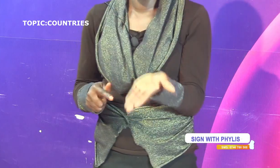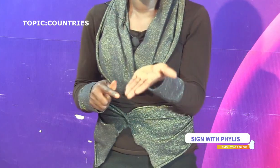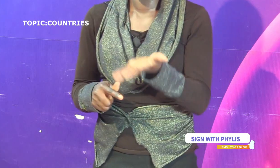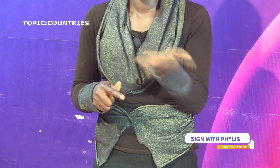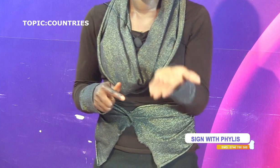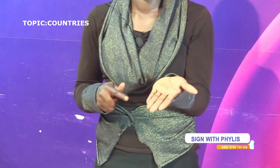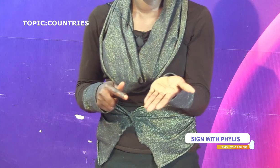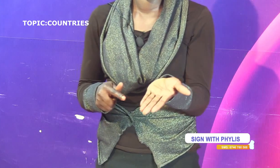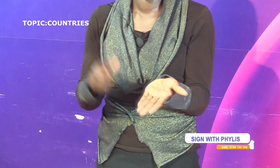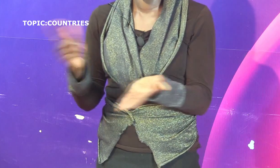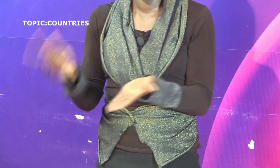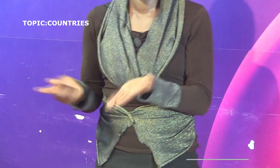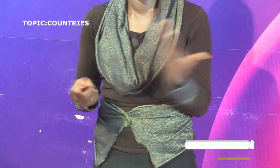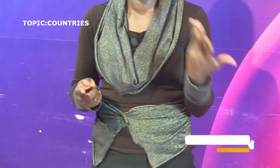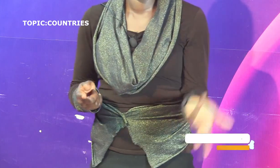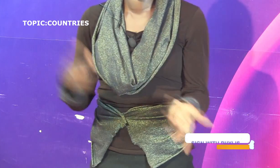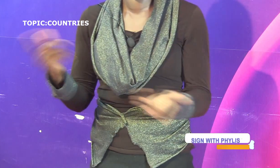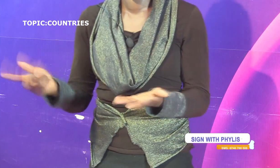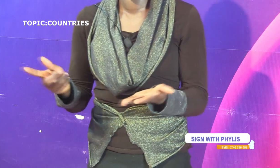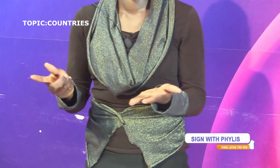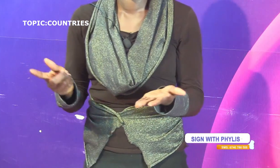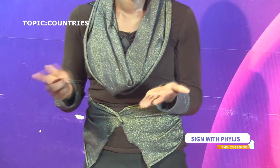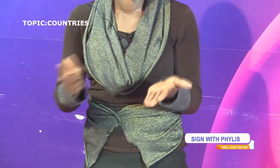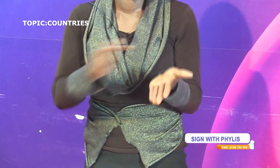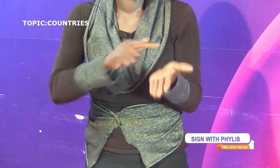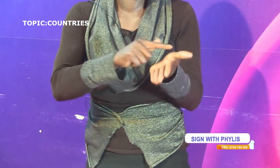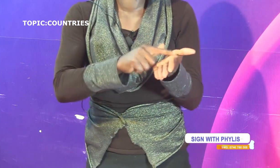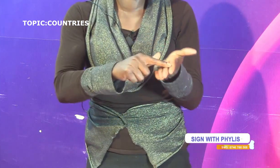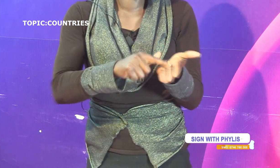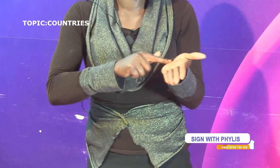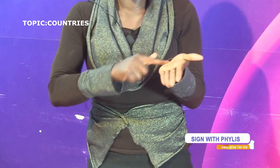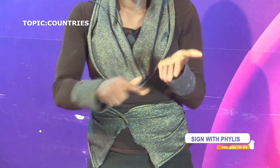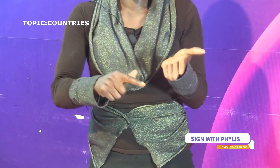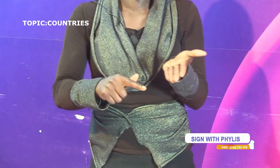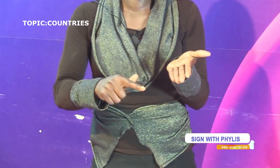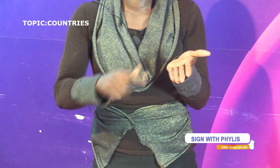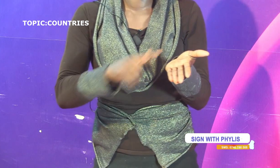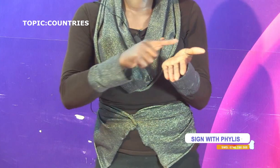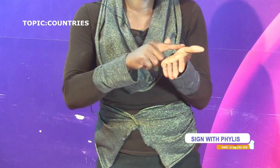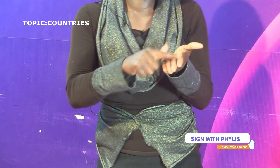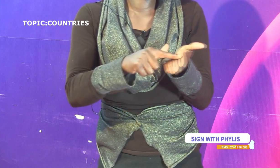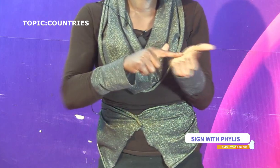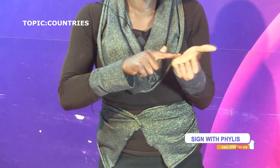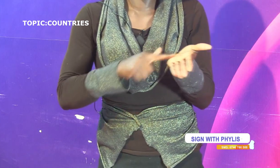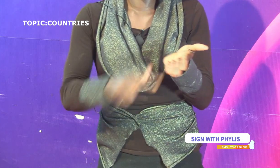other palm that you are using, maybe on the left or the right one. So New Zealand, New